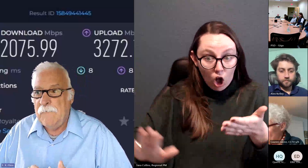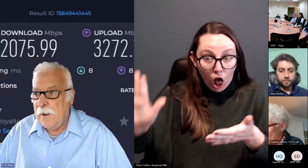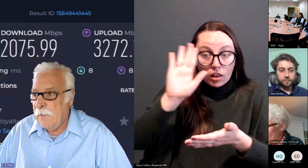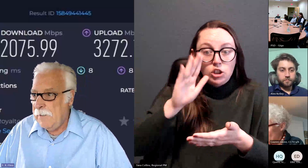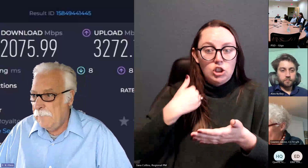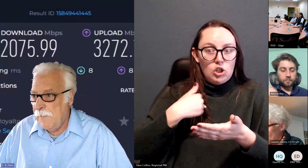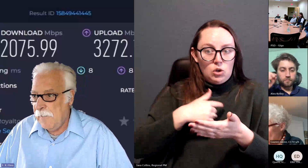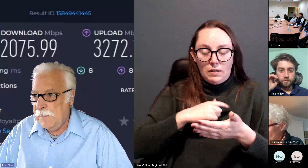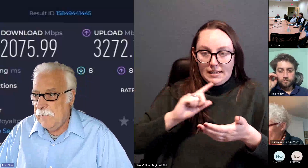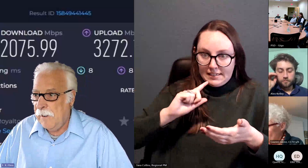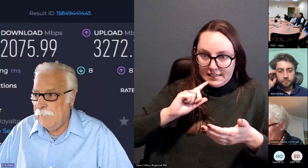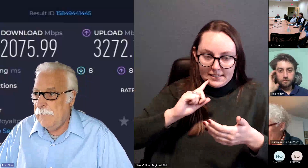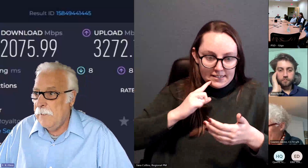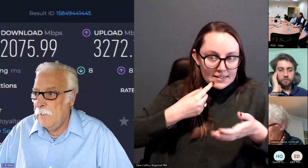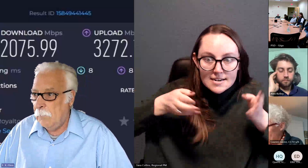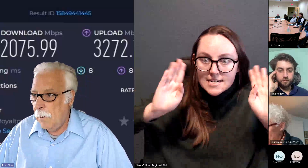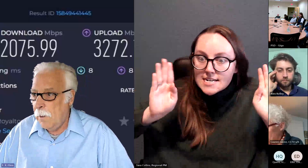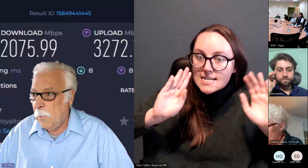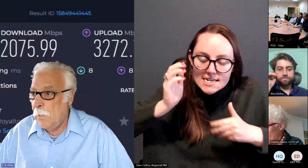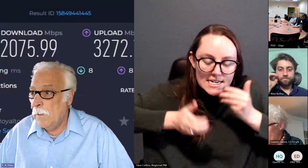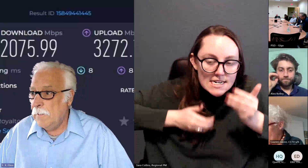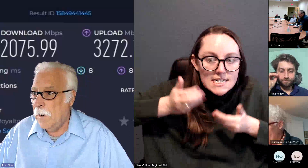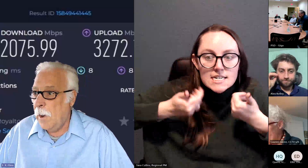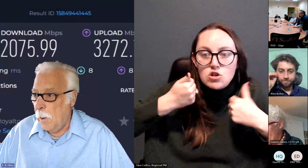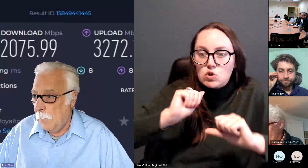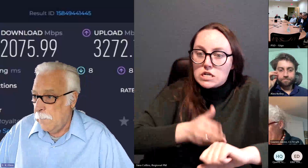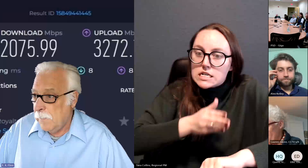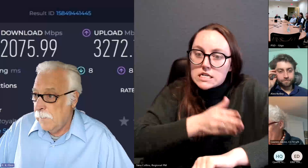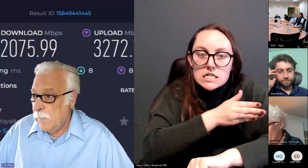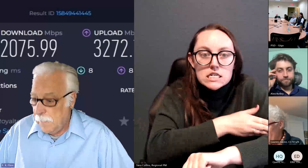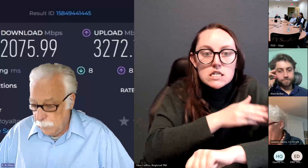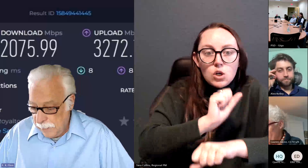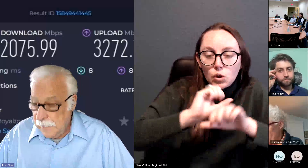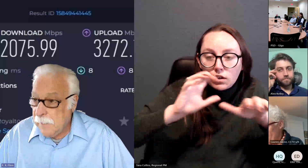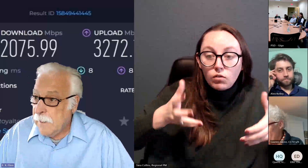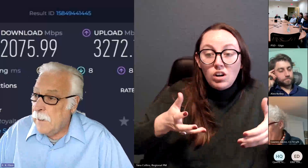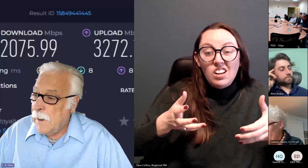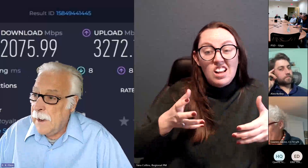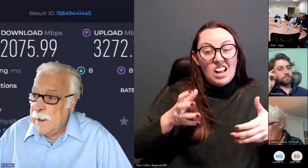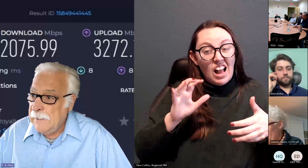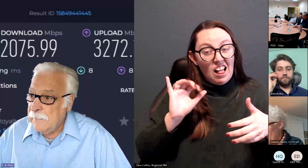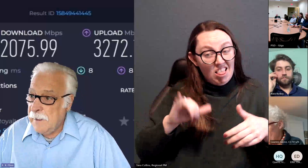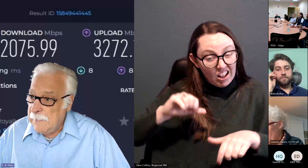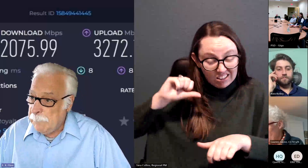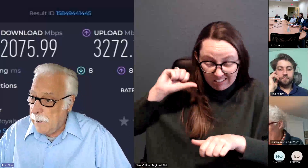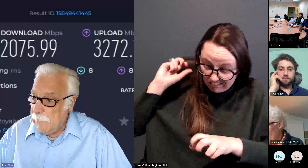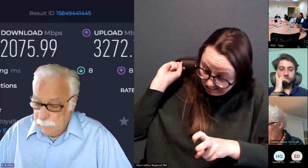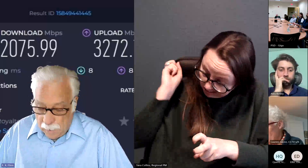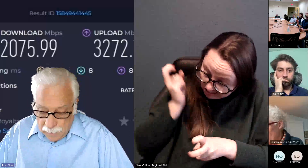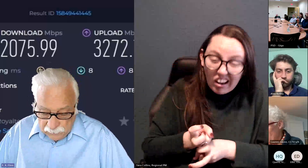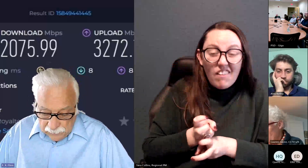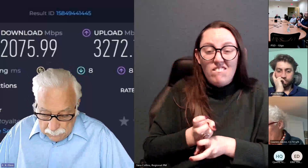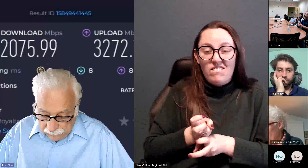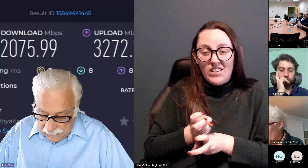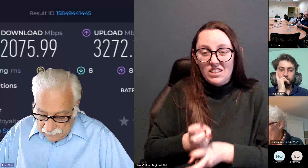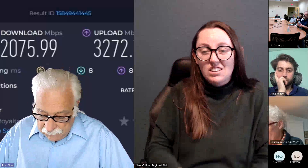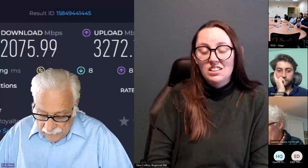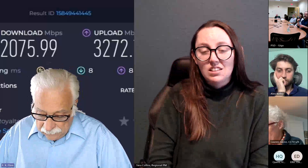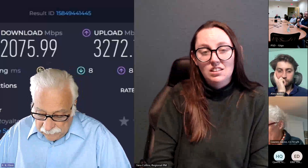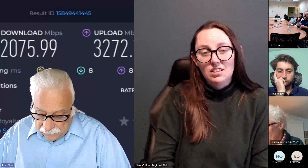been a very, very tough row to hoe. Okay. I